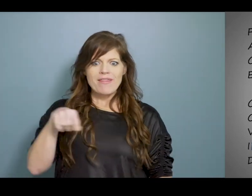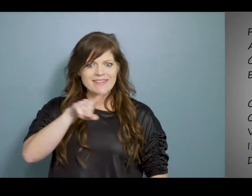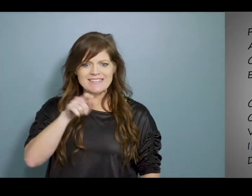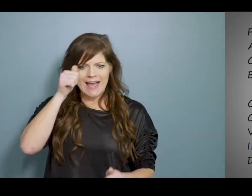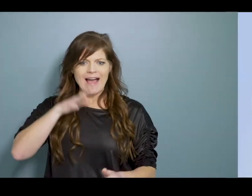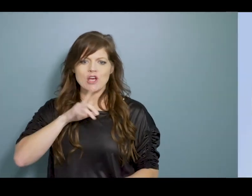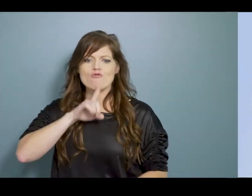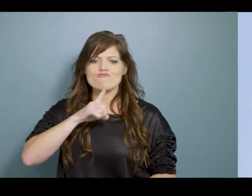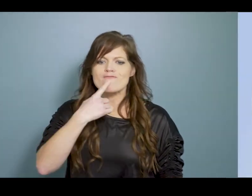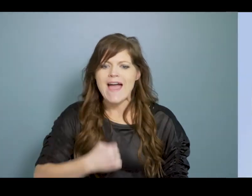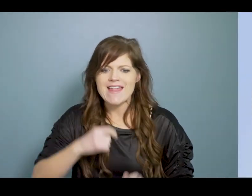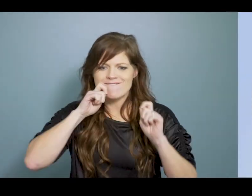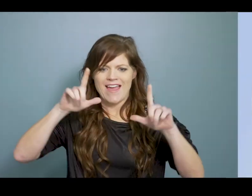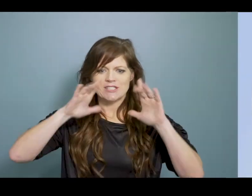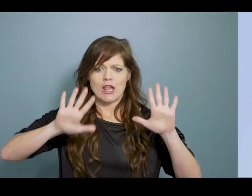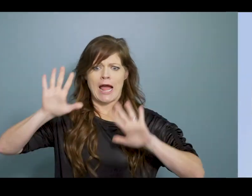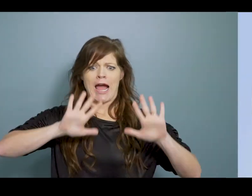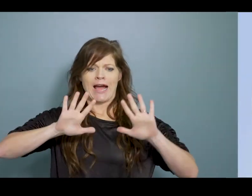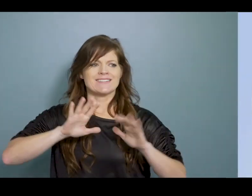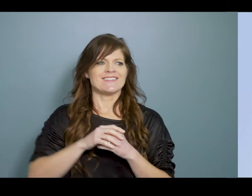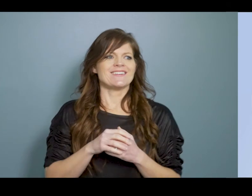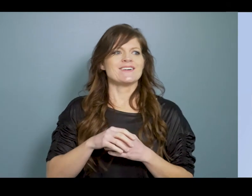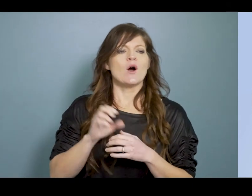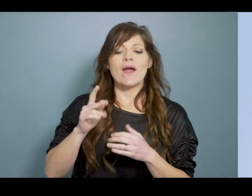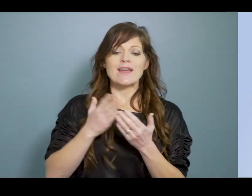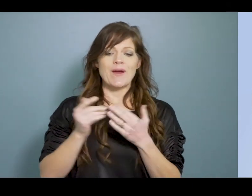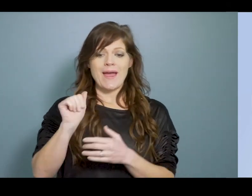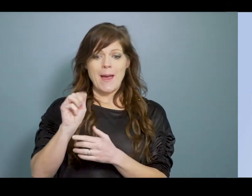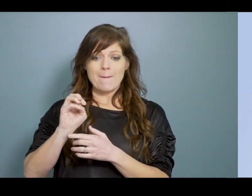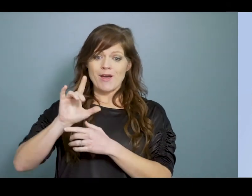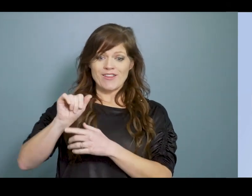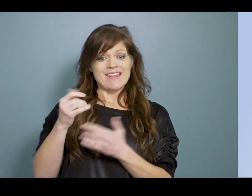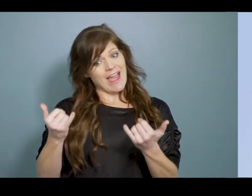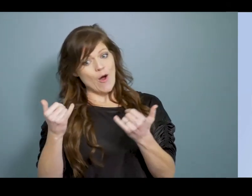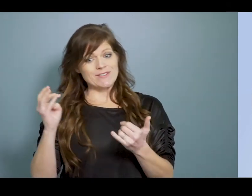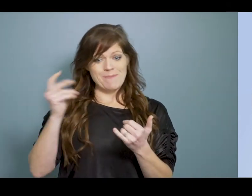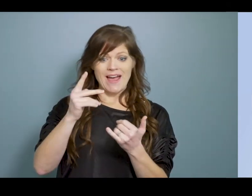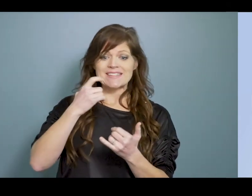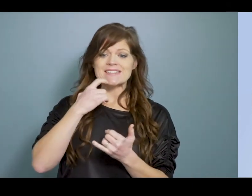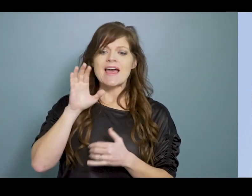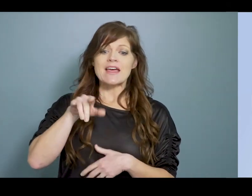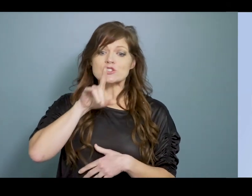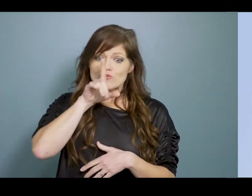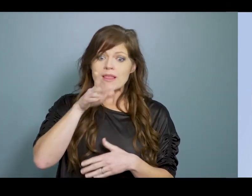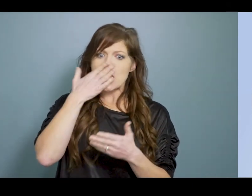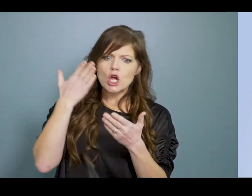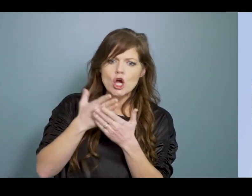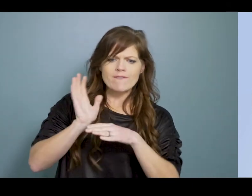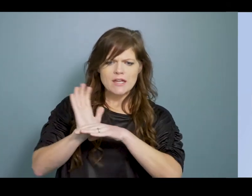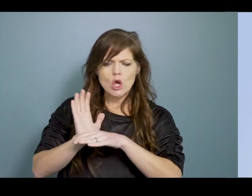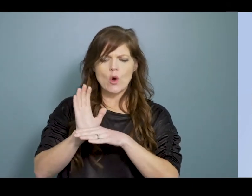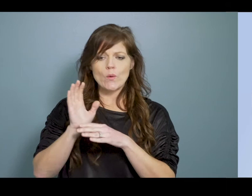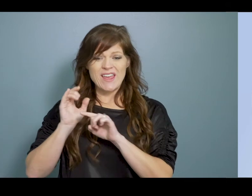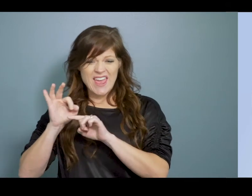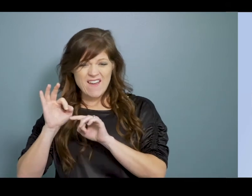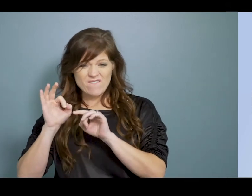Okay. So I think that that's a great framework to revisit when we start to